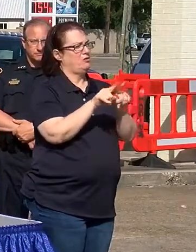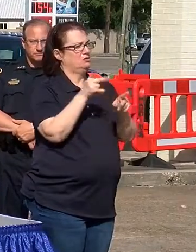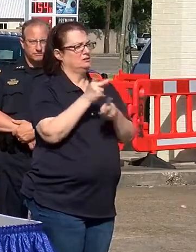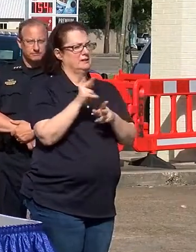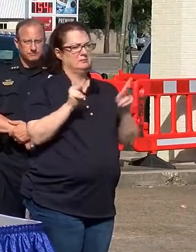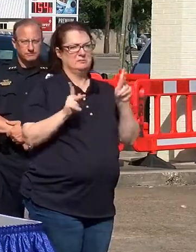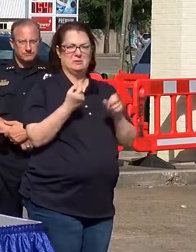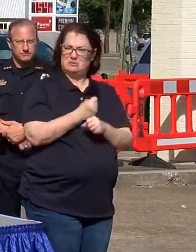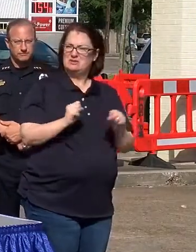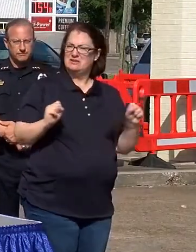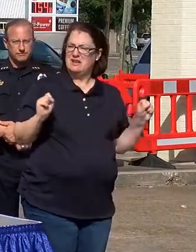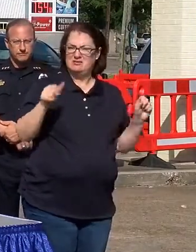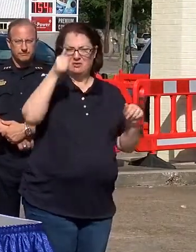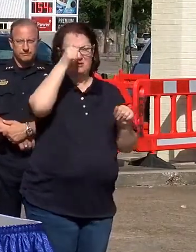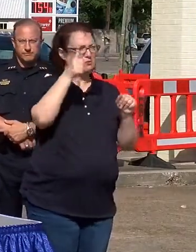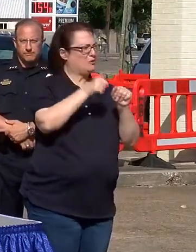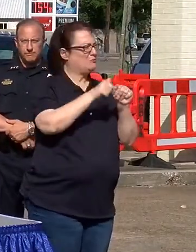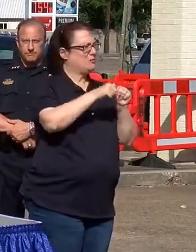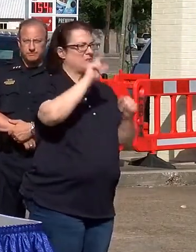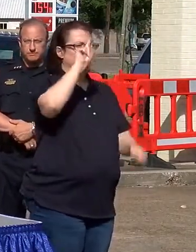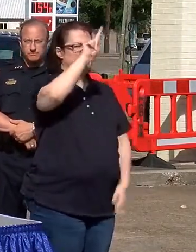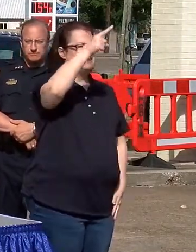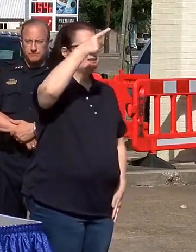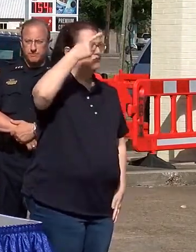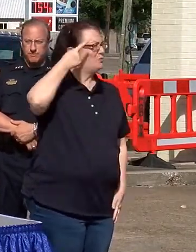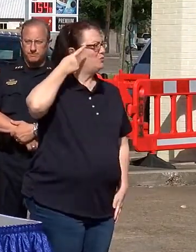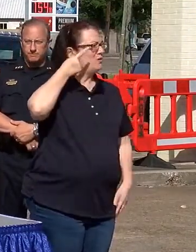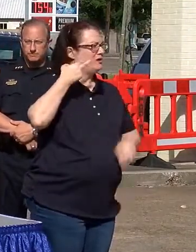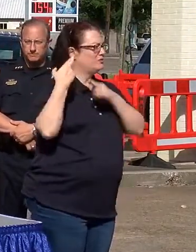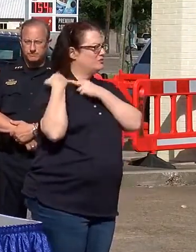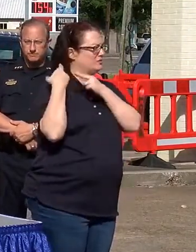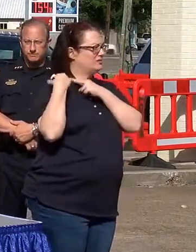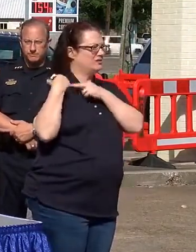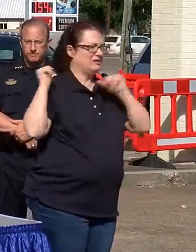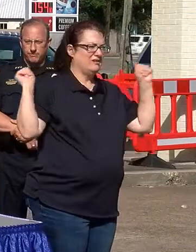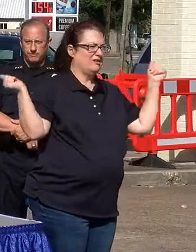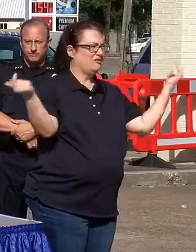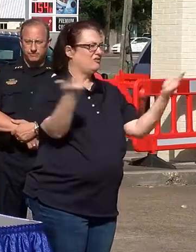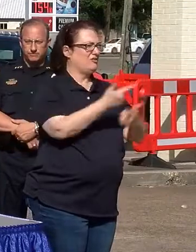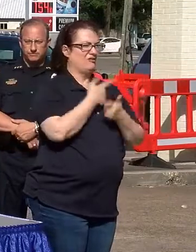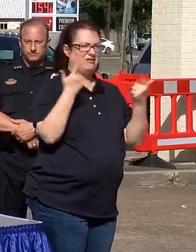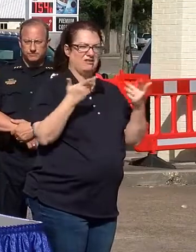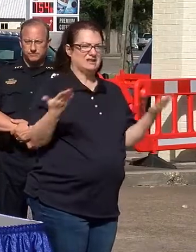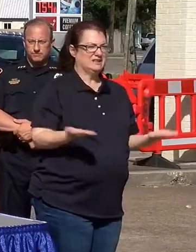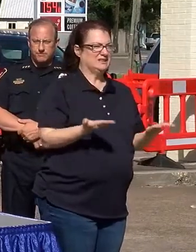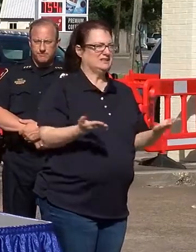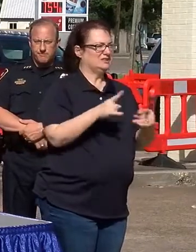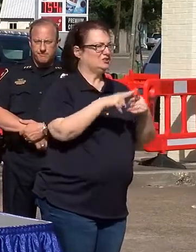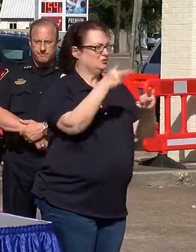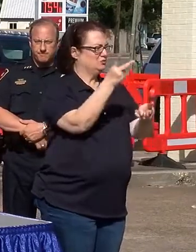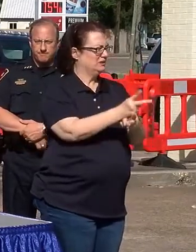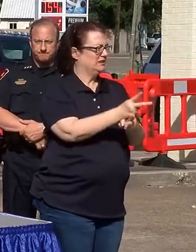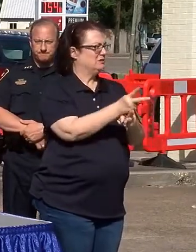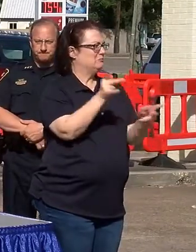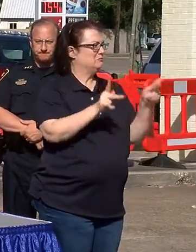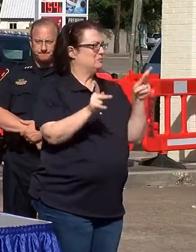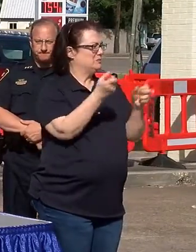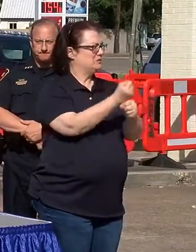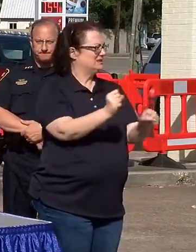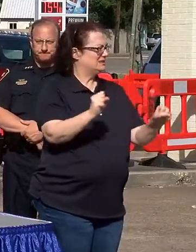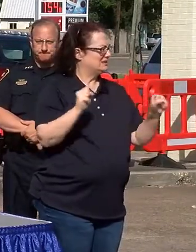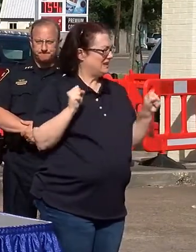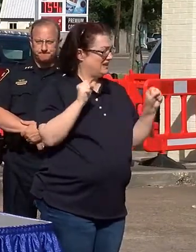safe. Remember, the number one duty of every single person standing up here is to keep our people safe. Our